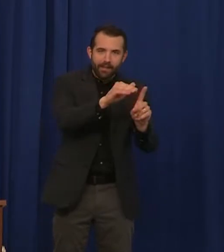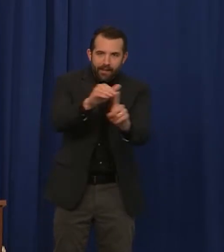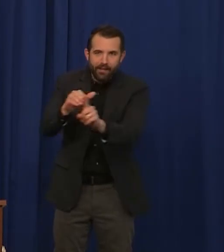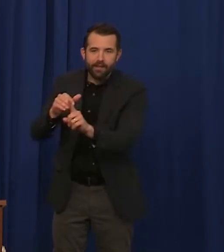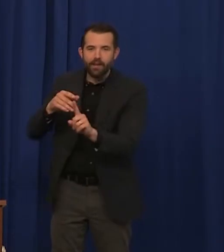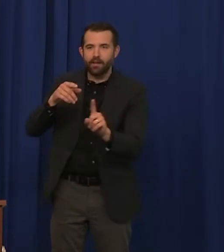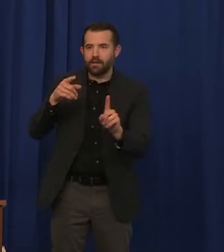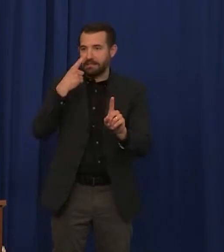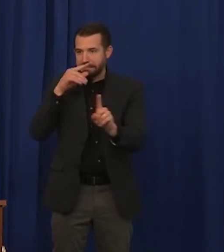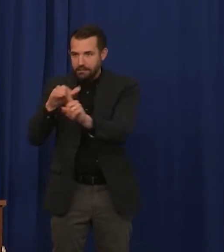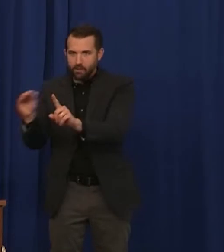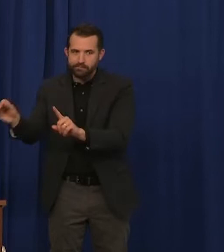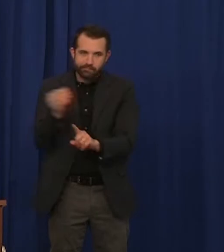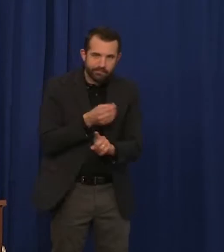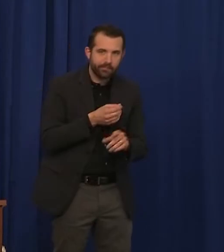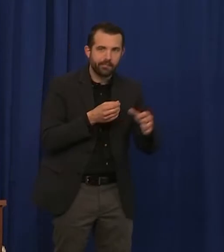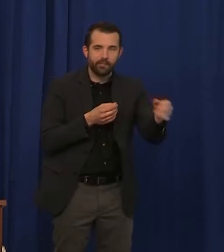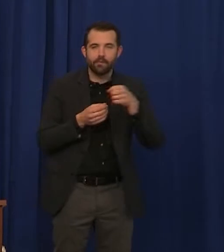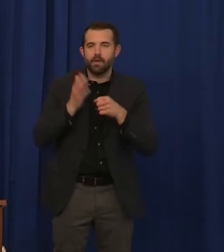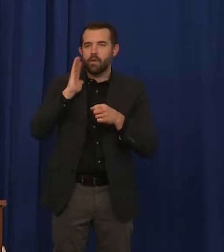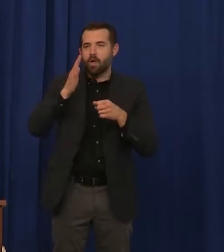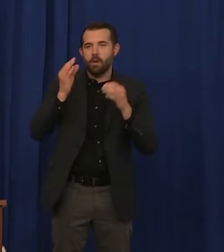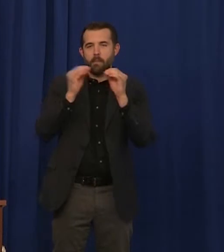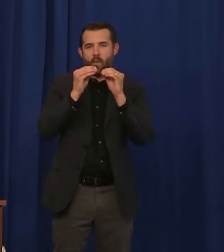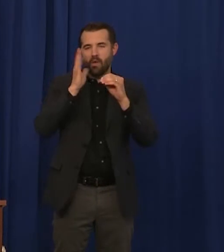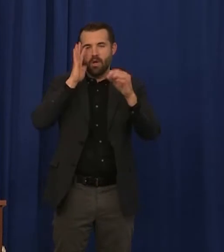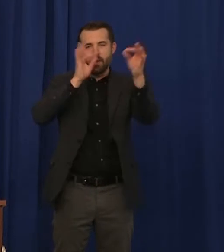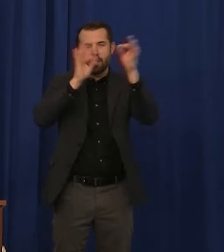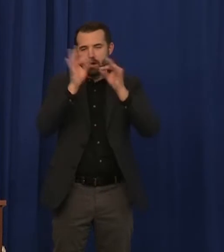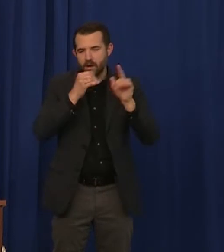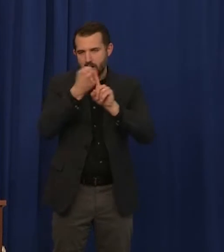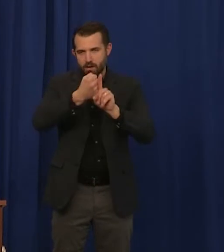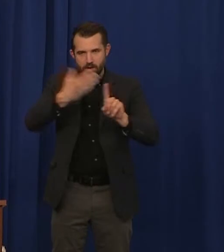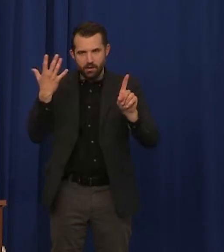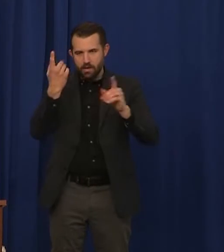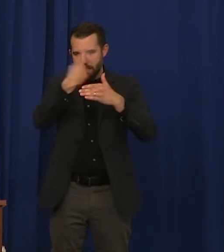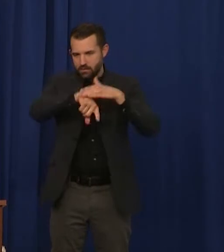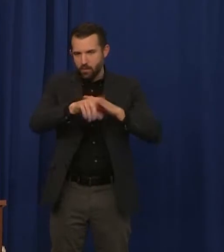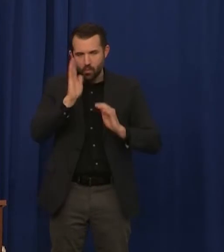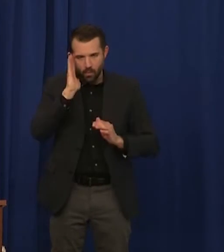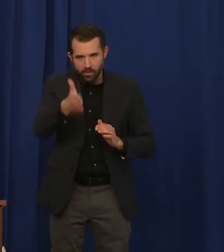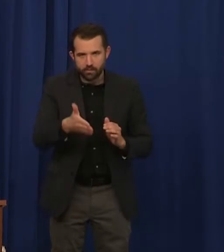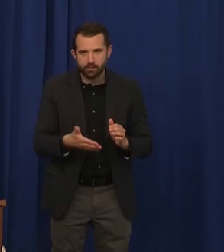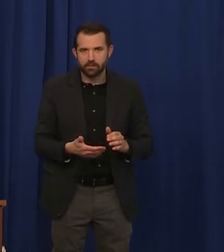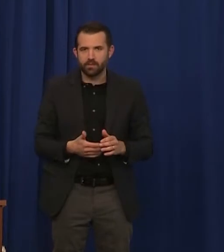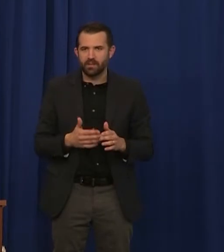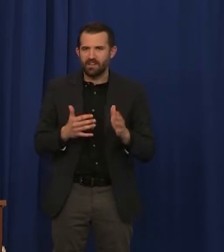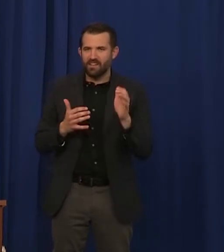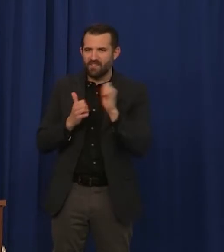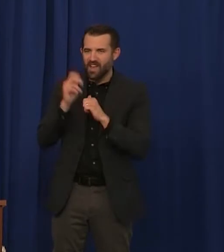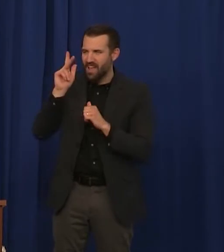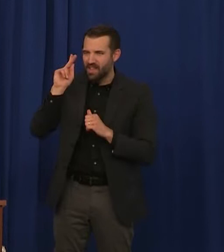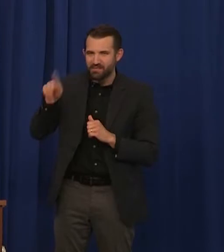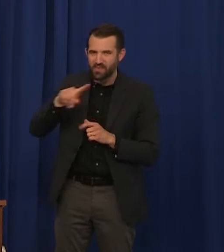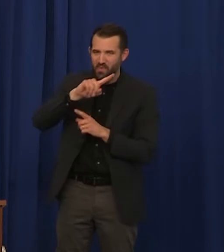at this point. Can I just follow up with that? How quickly do you think this new group of self-employed could see their